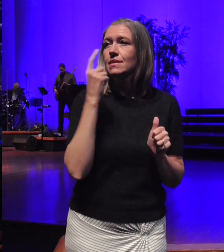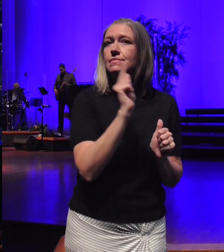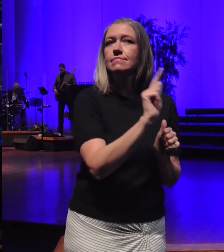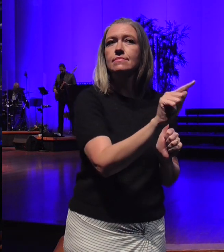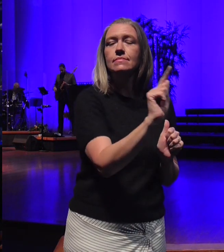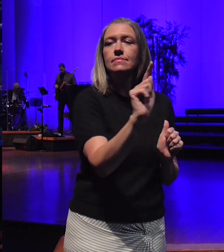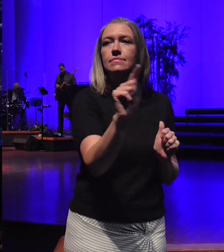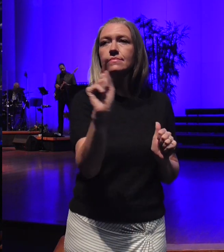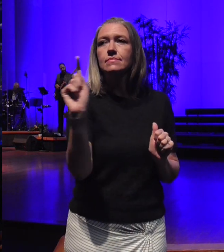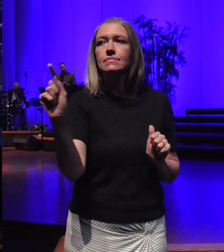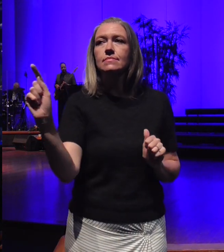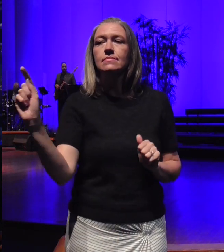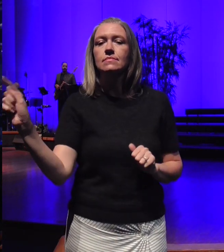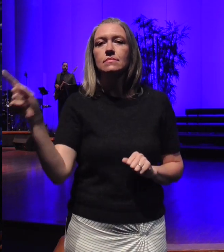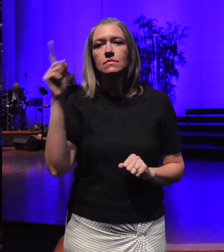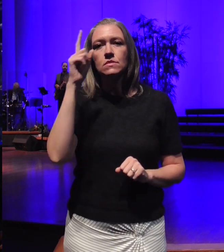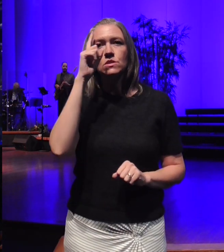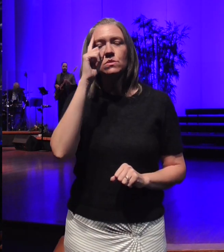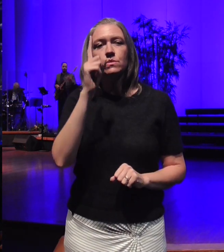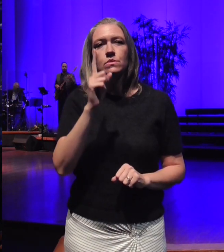each face.